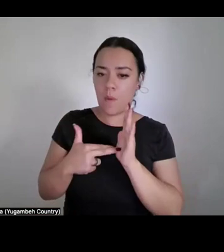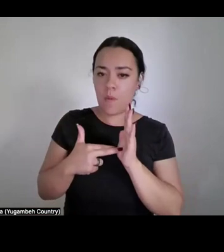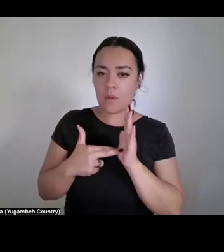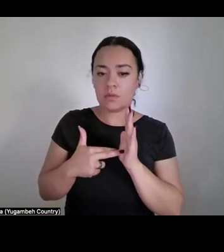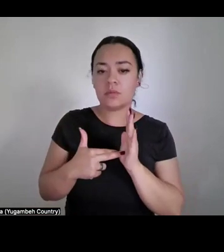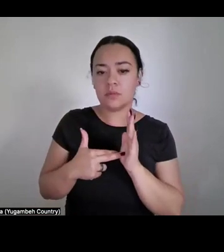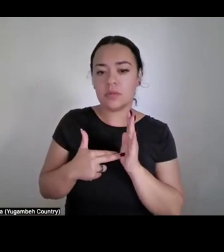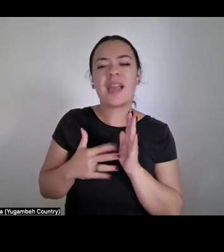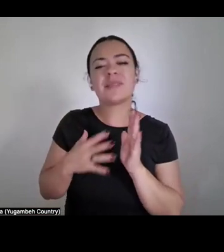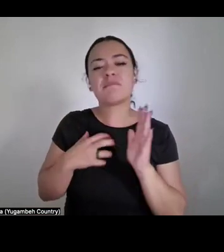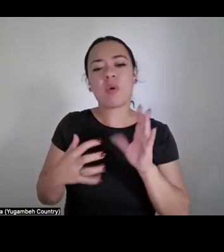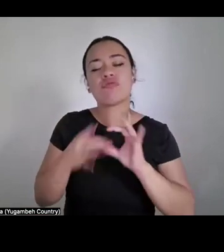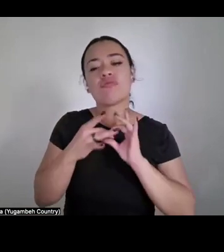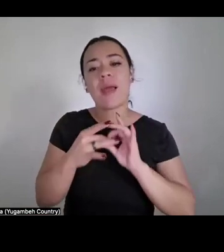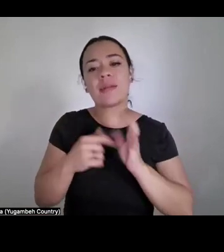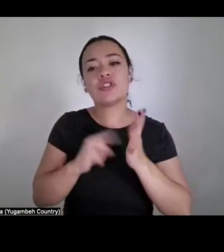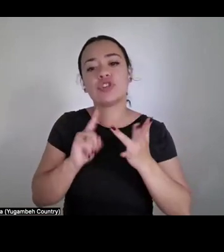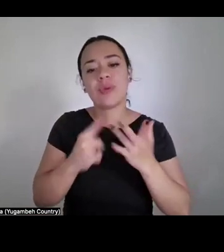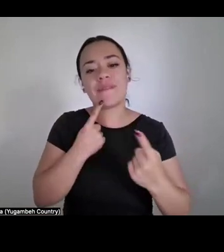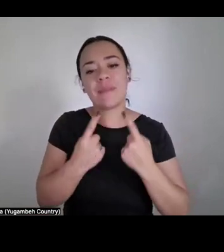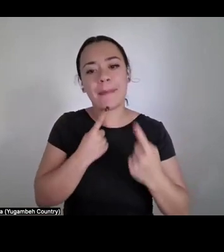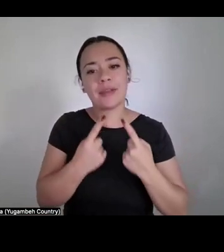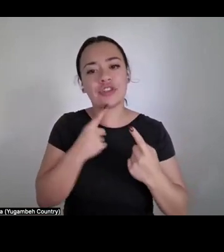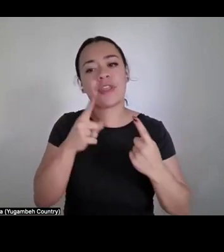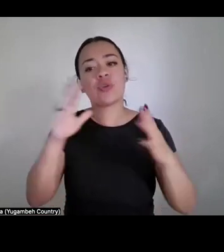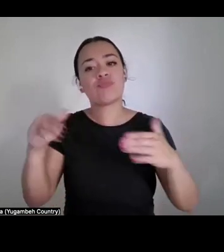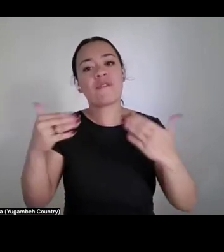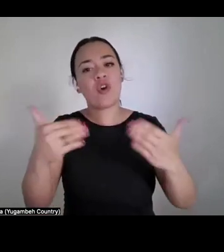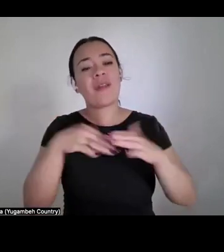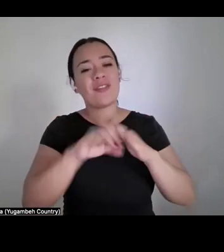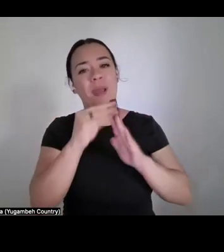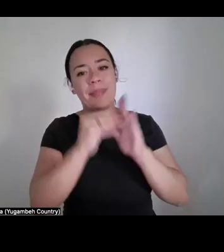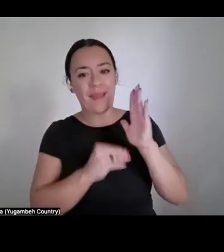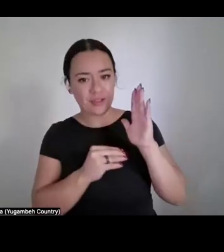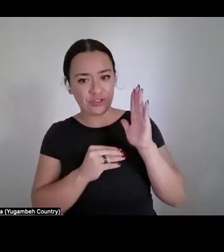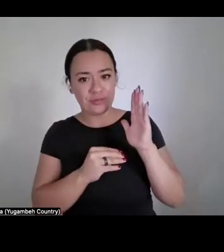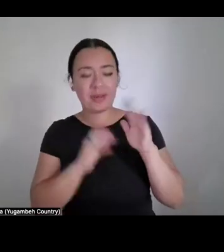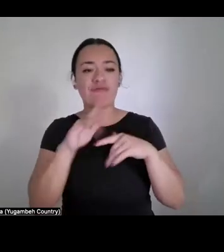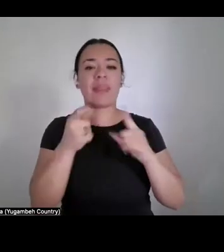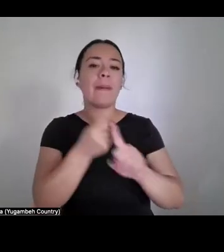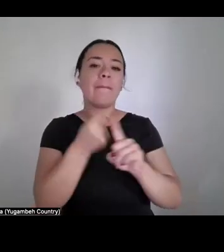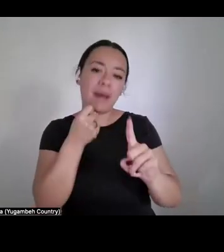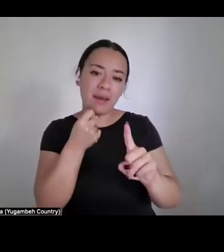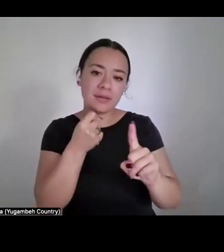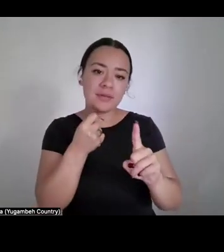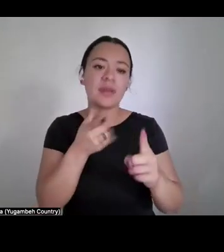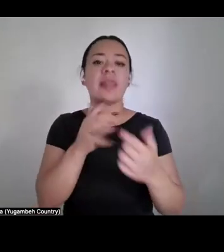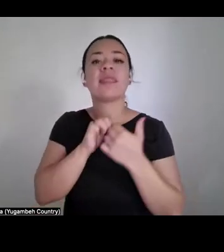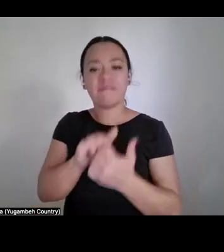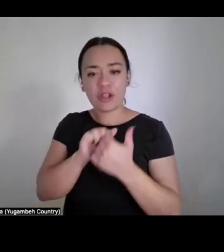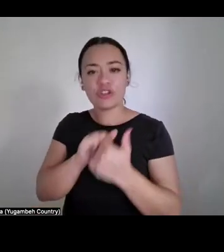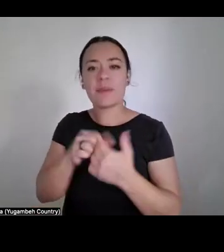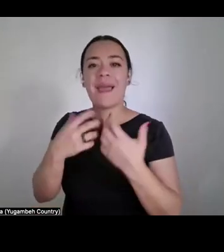really related to the information that you provide in your application around the impact that the fellowship's had on your